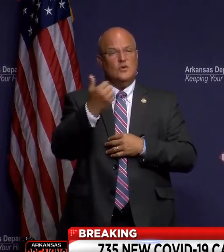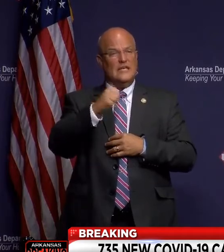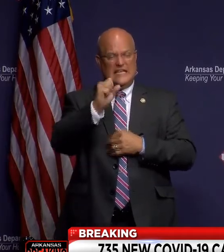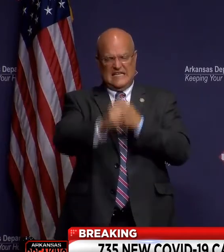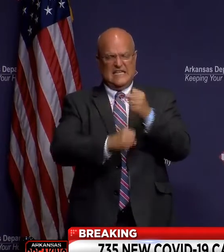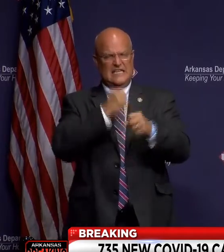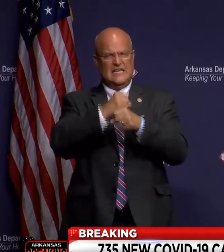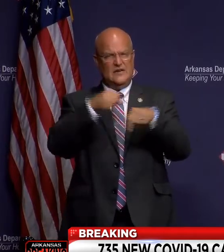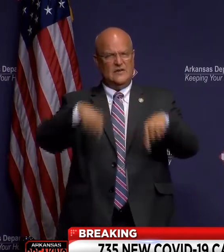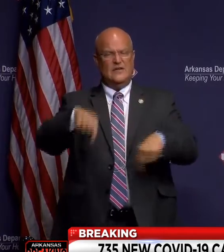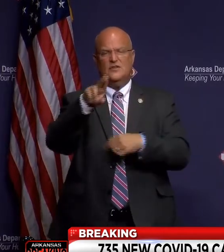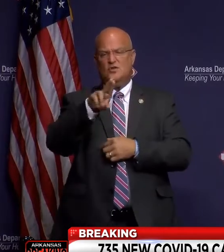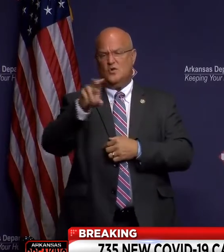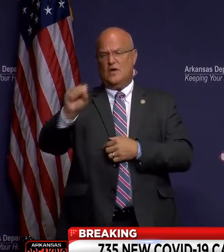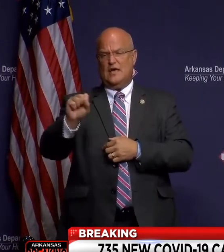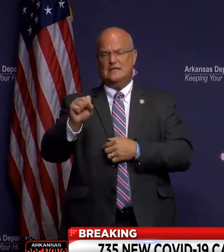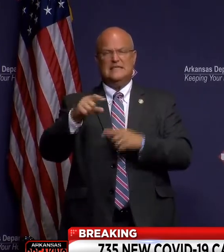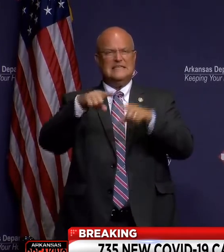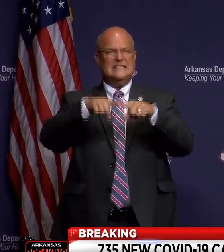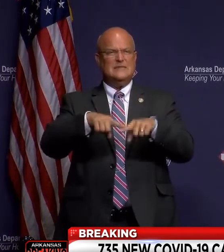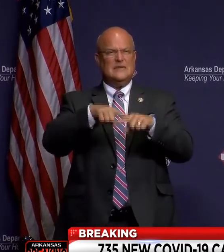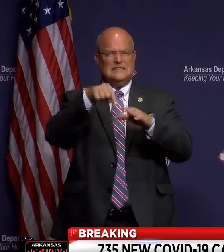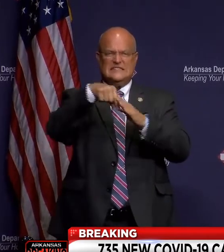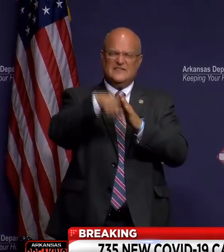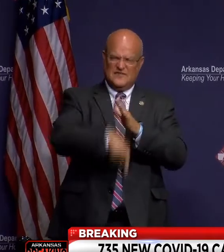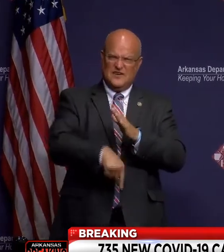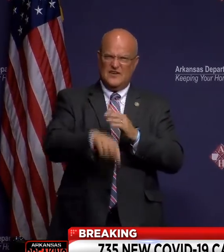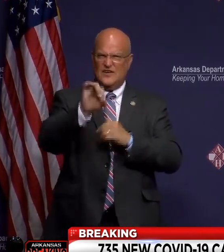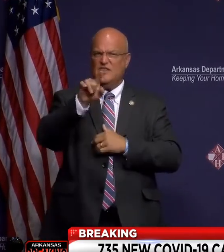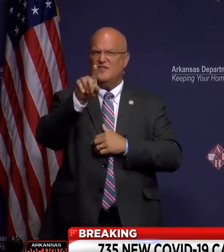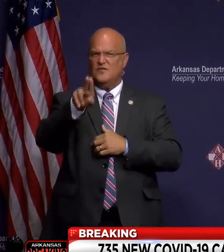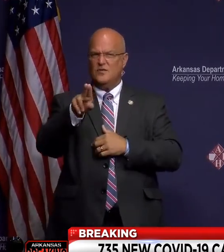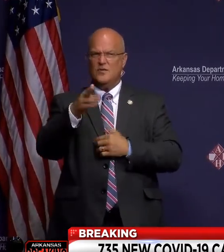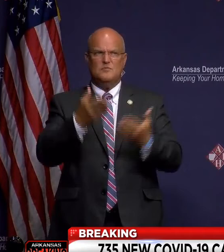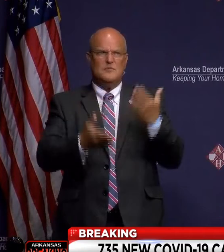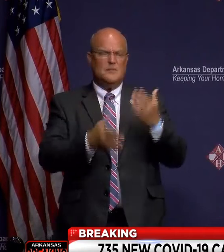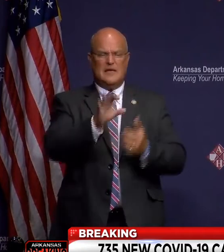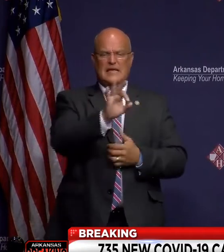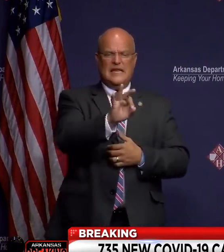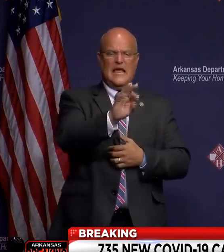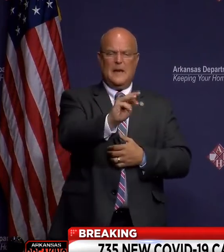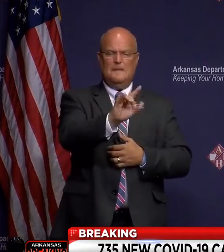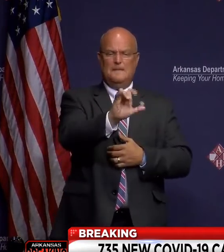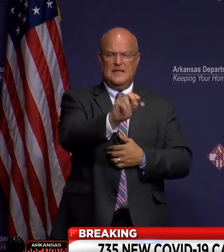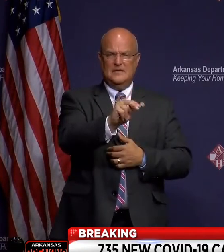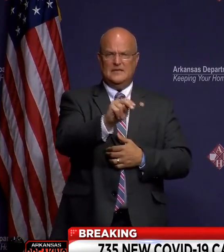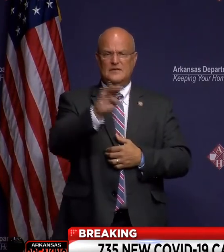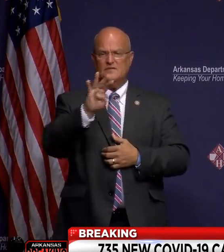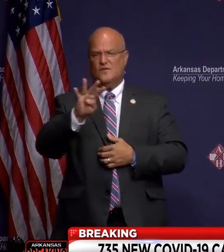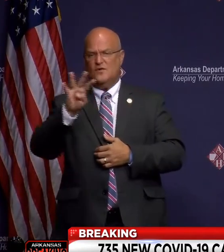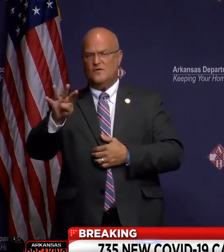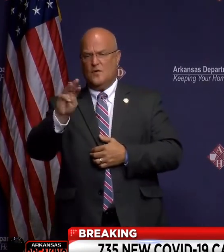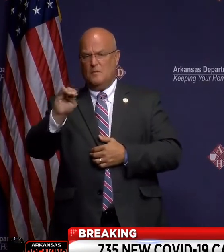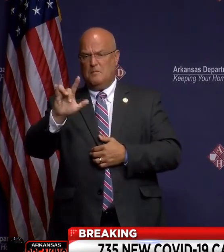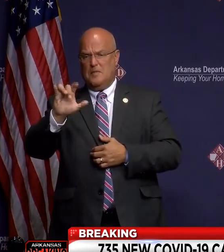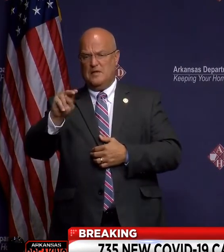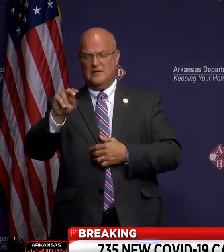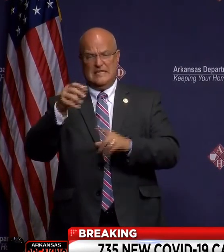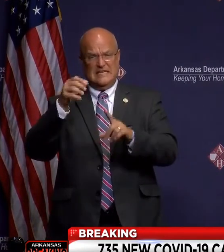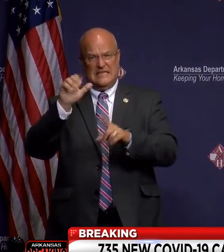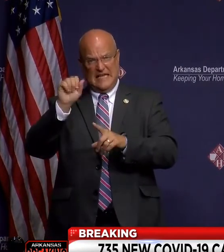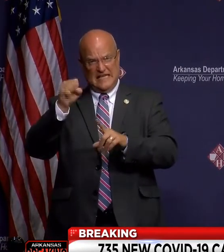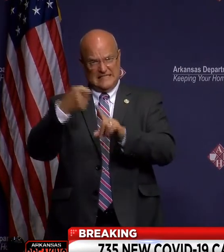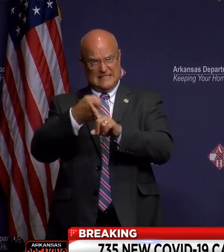given year in the United States, depending on the severity of the virus, we can have anywhere from 9 million to 45 million cases of flu.